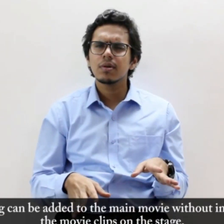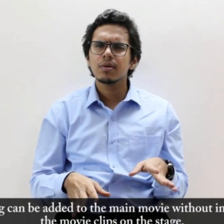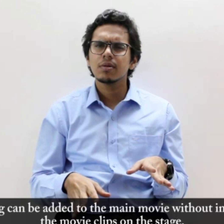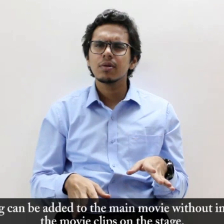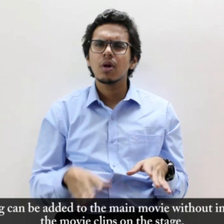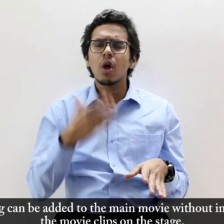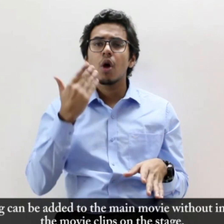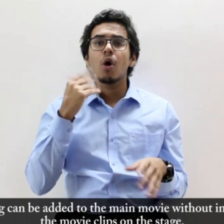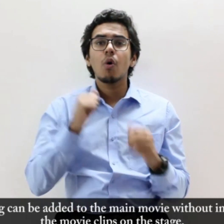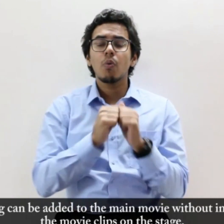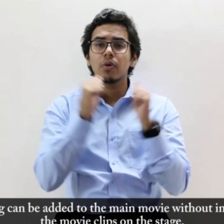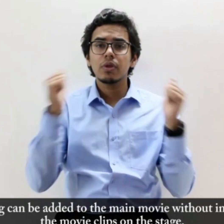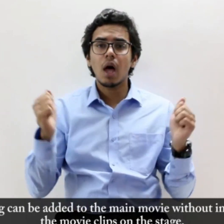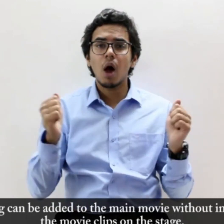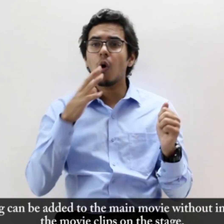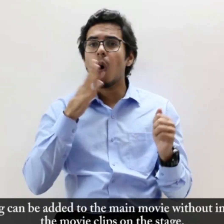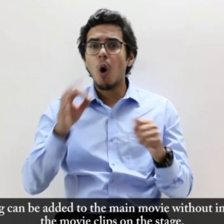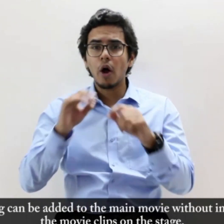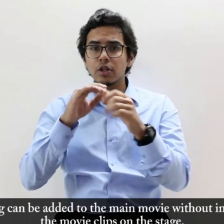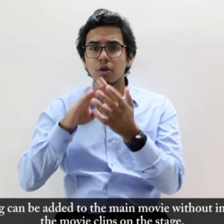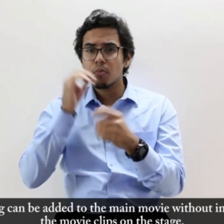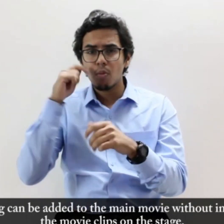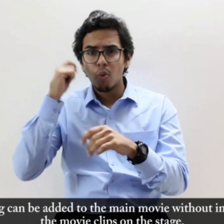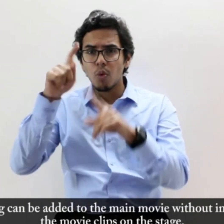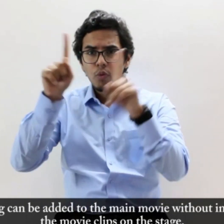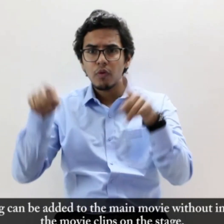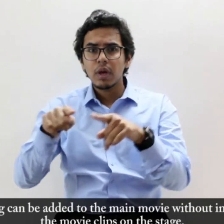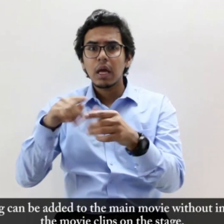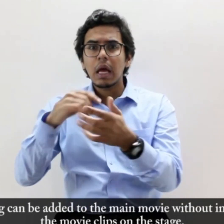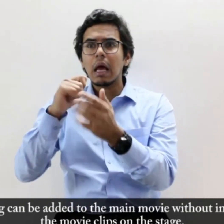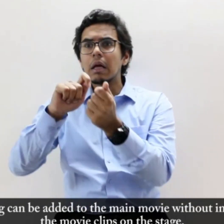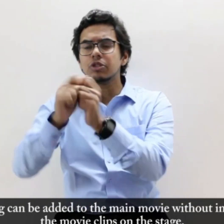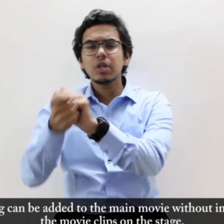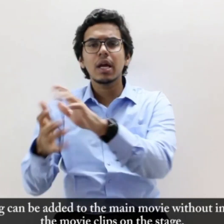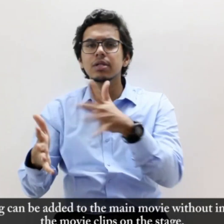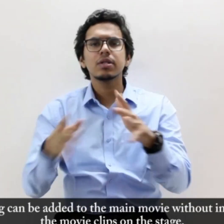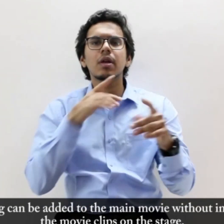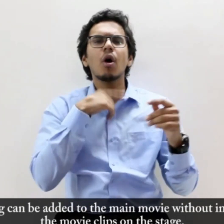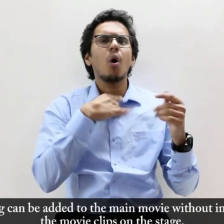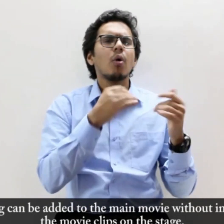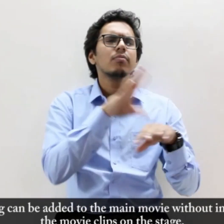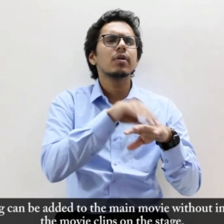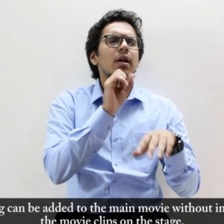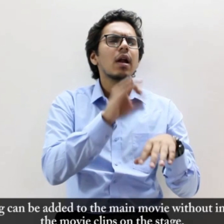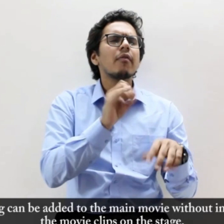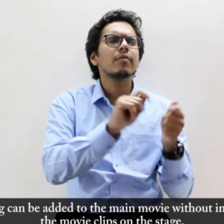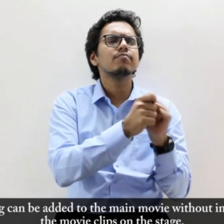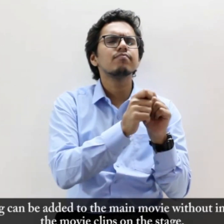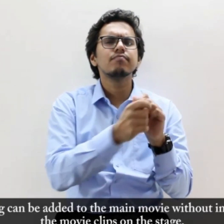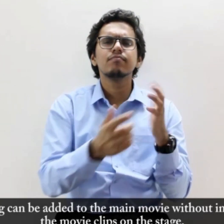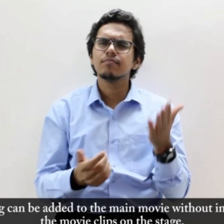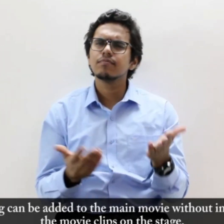Anything can be added to the main movie without impacting the movie clips on the